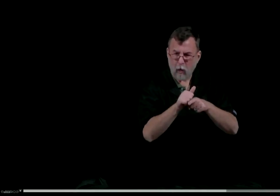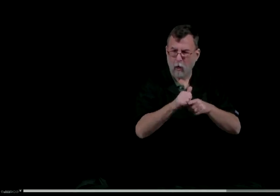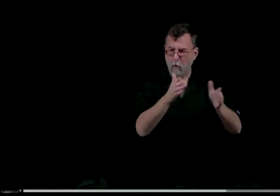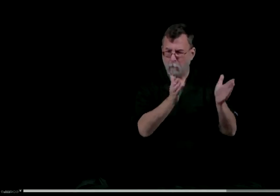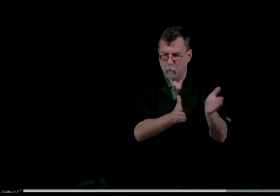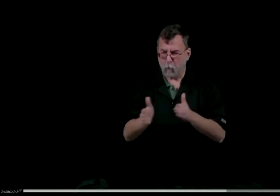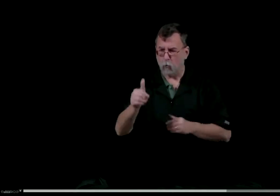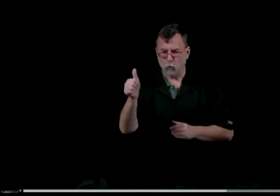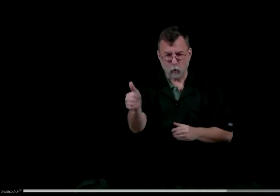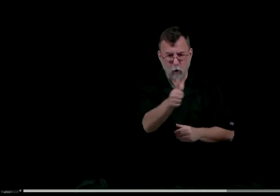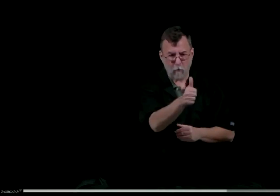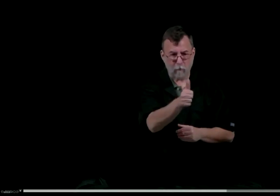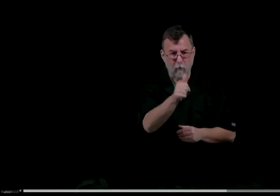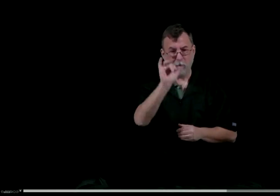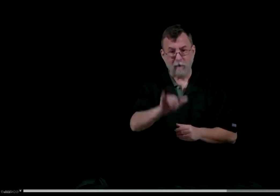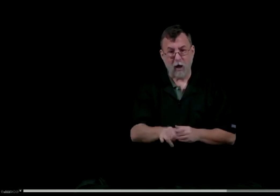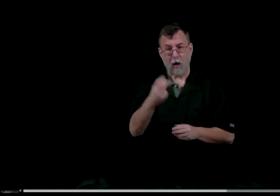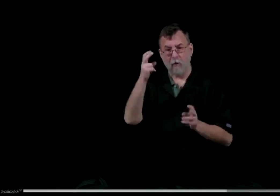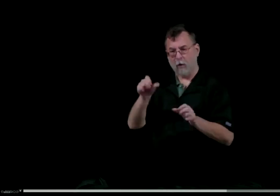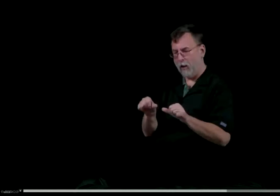We have to train and plan